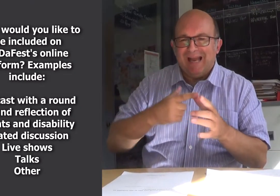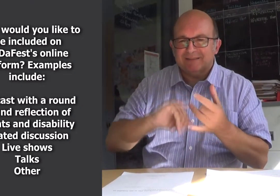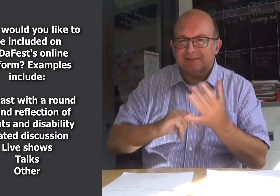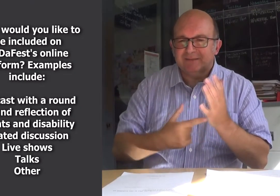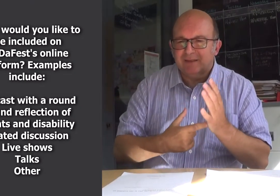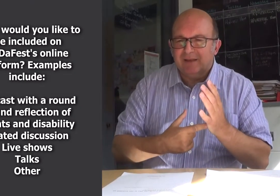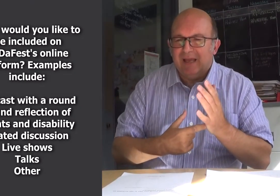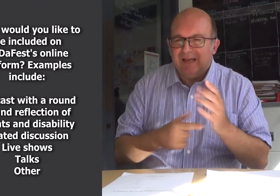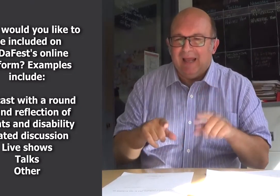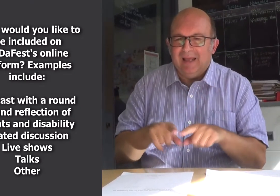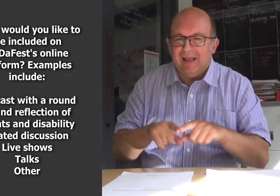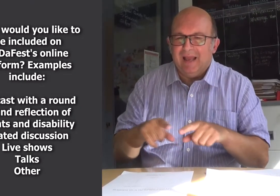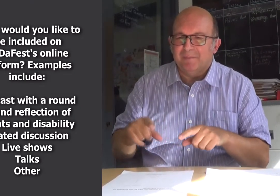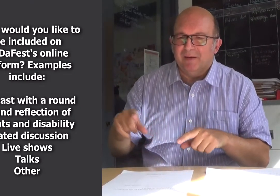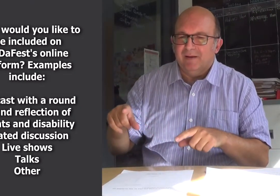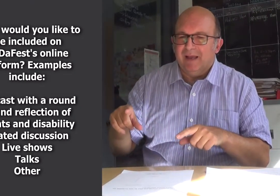podcast,